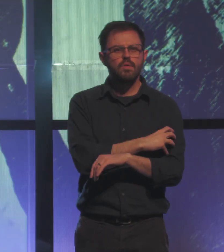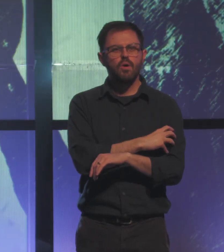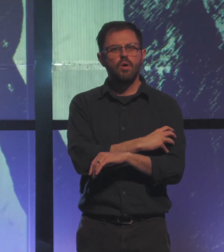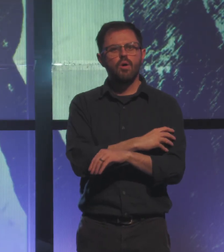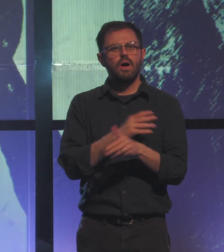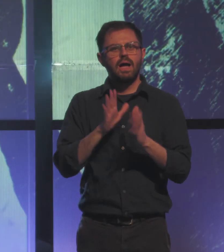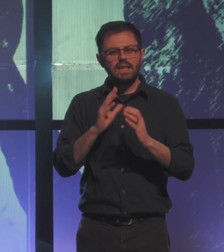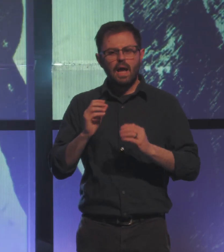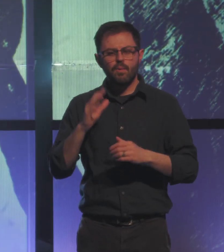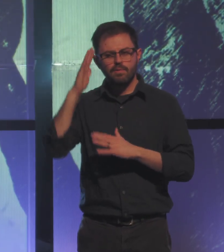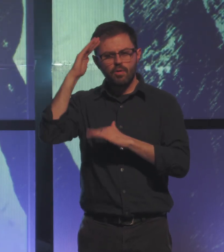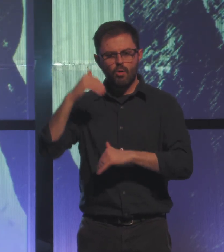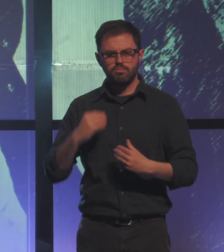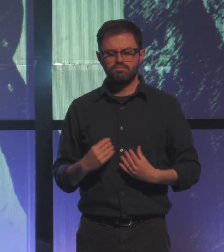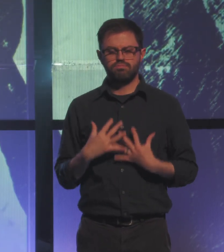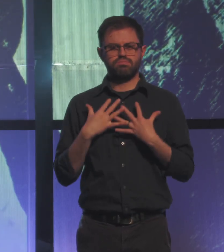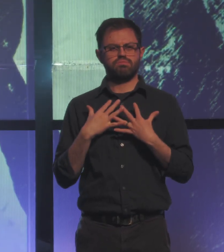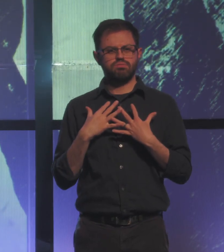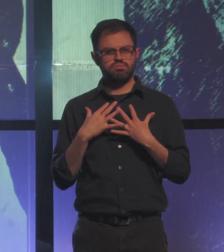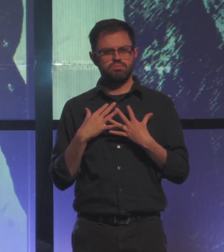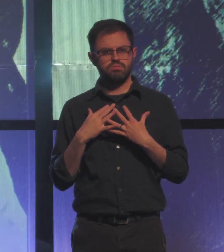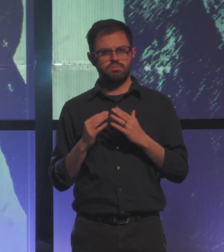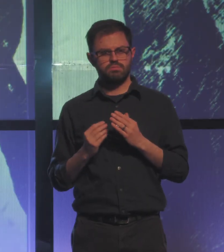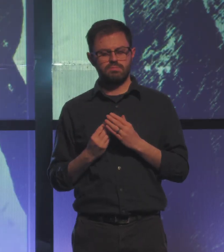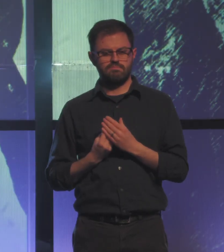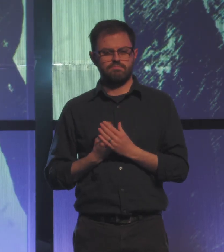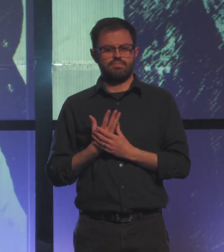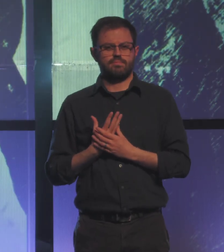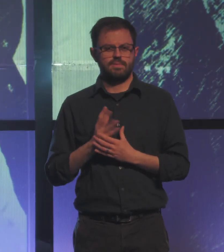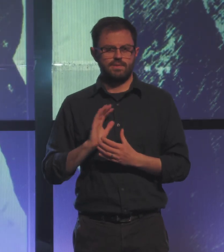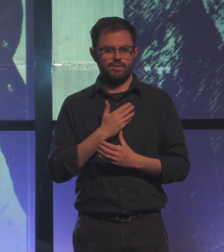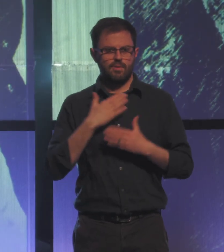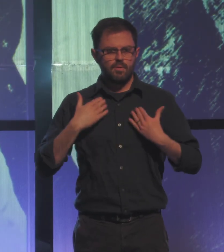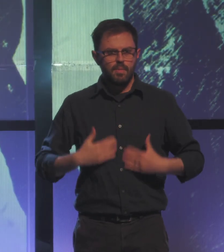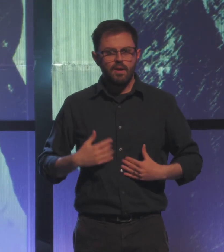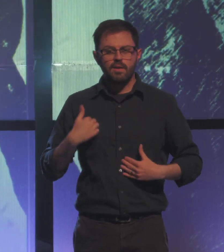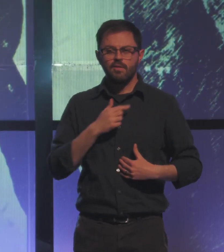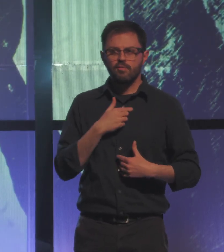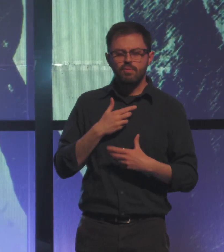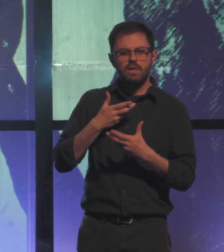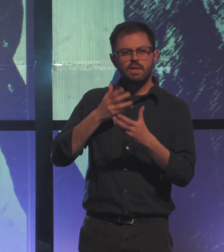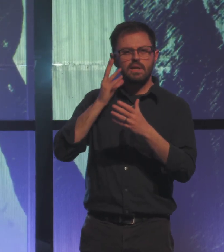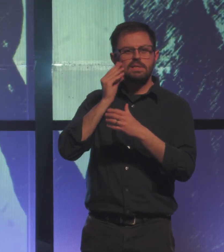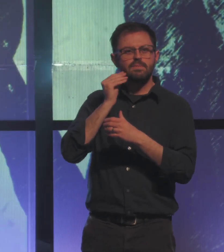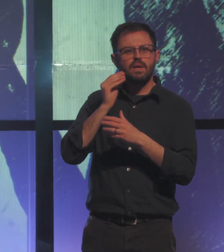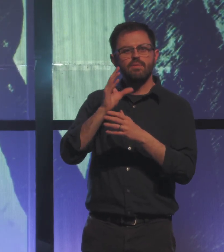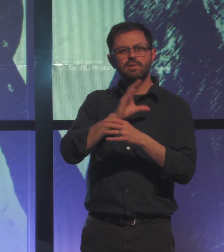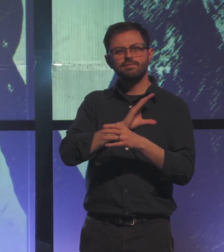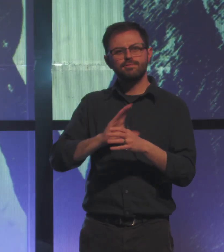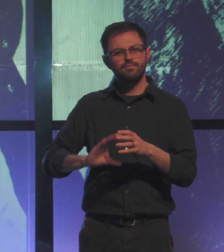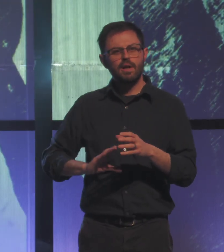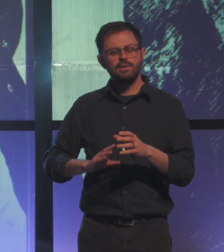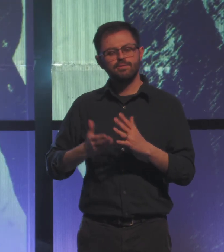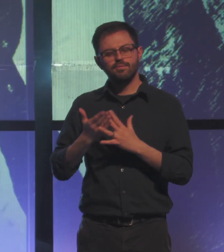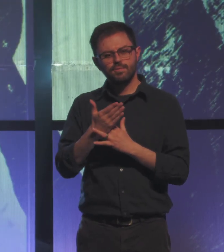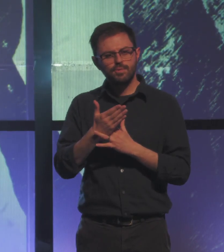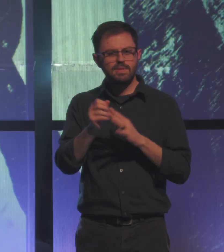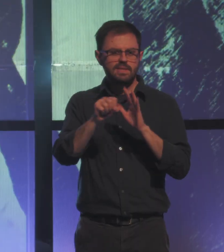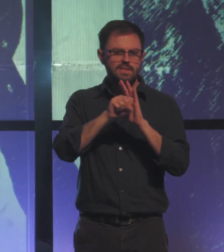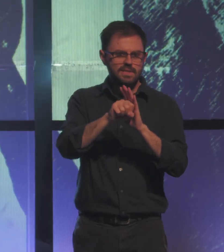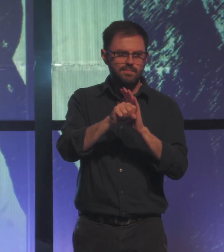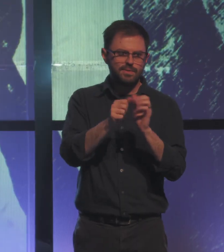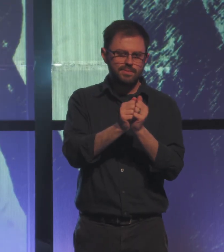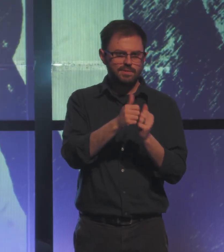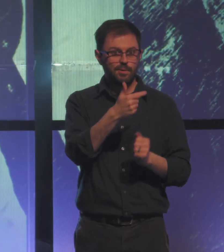to start to take shape as we encounter the living Christ in these symbols of this